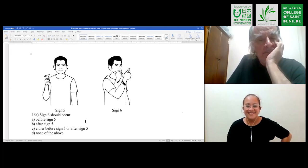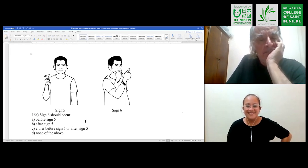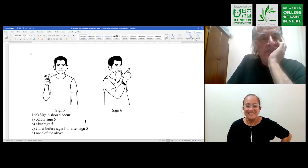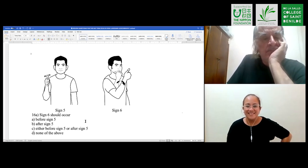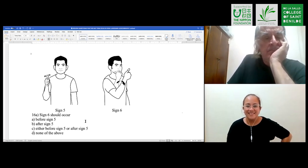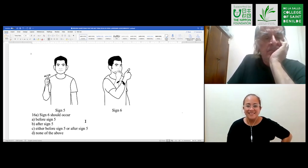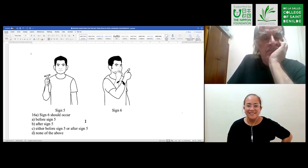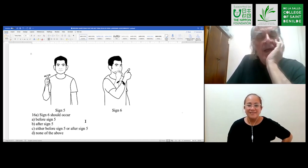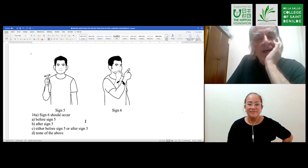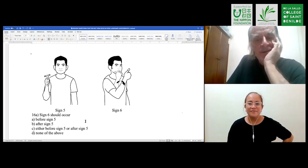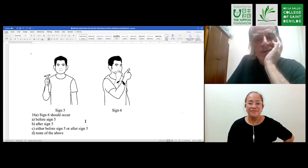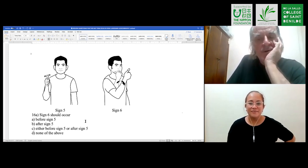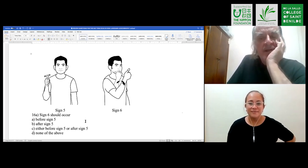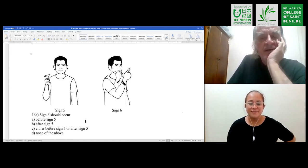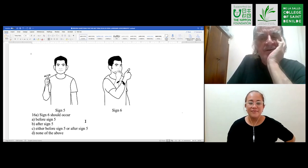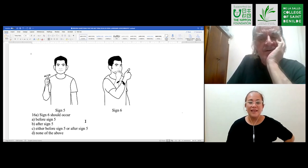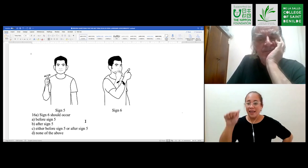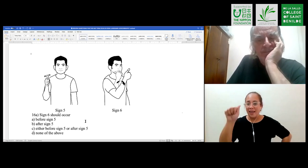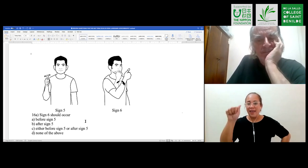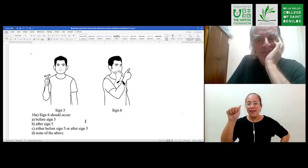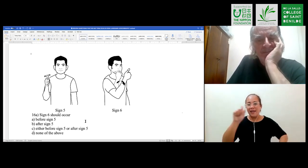A. A is the correct answer.